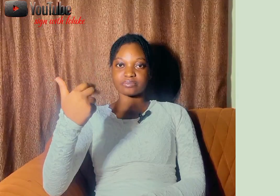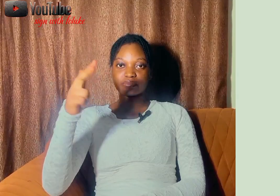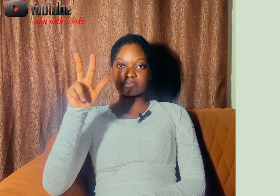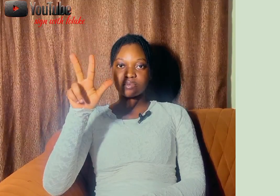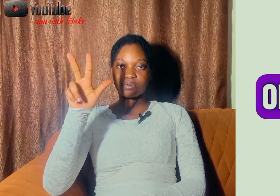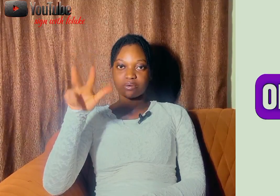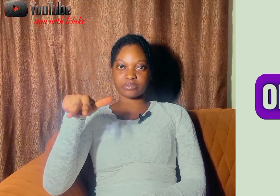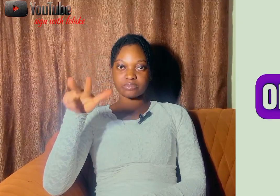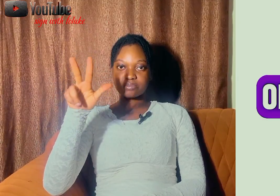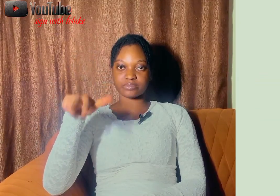or